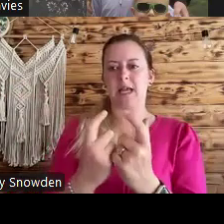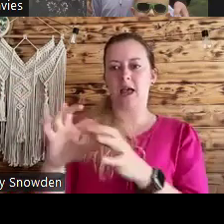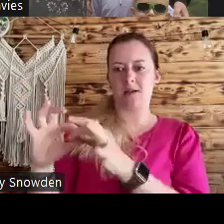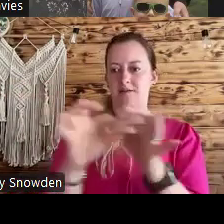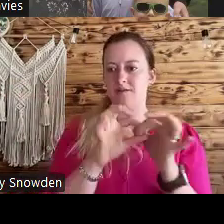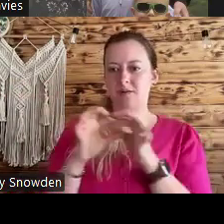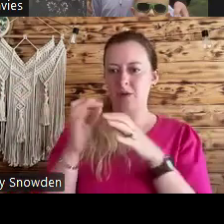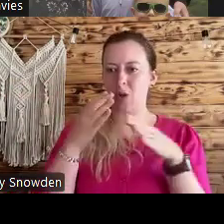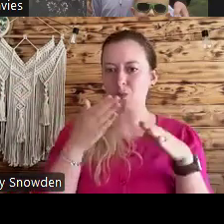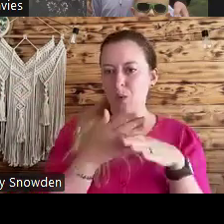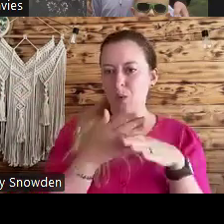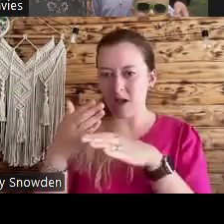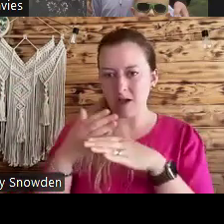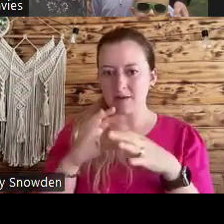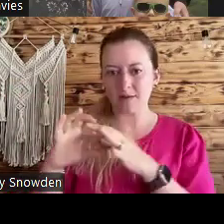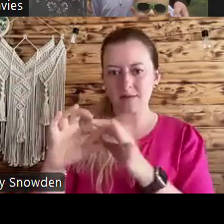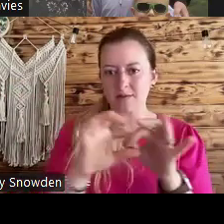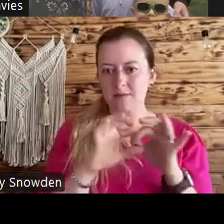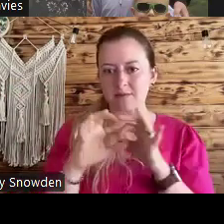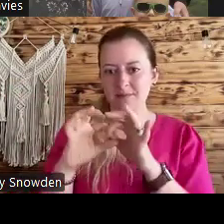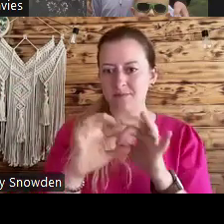And then 5 ways on the right.